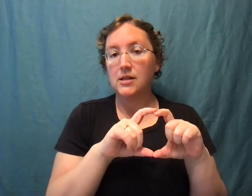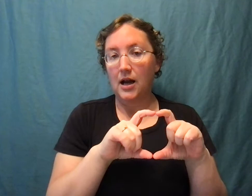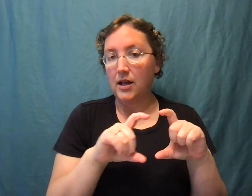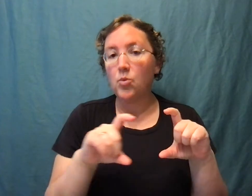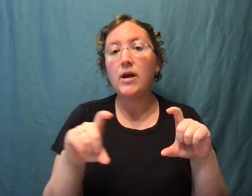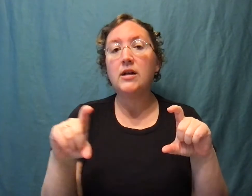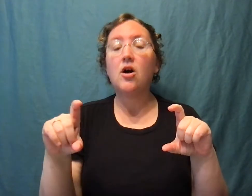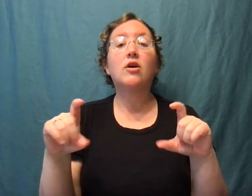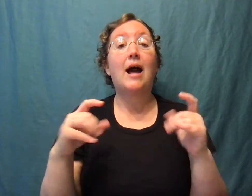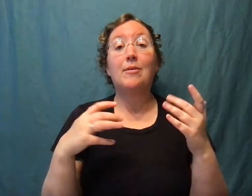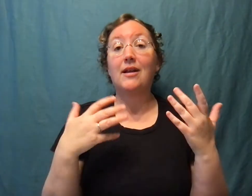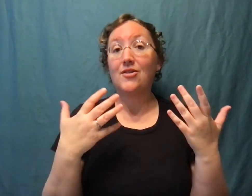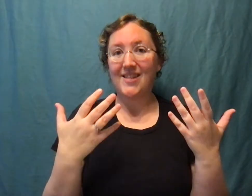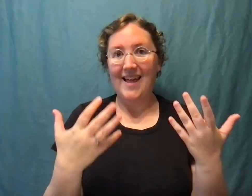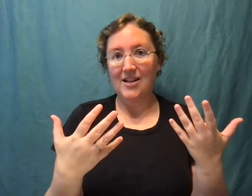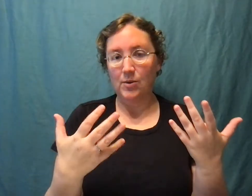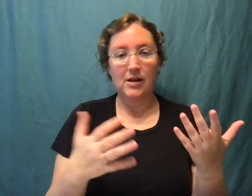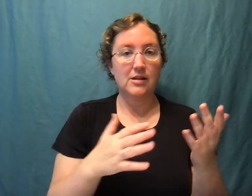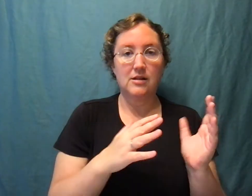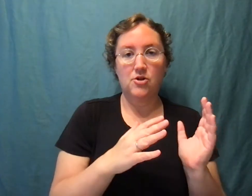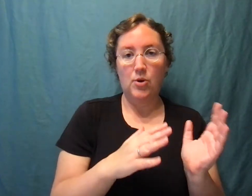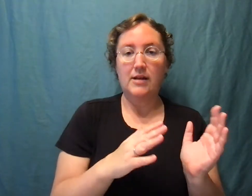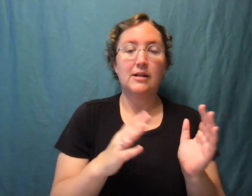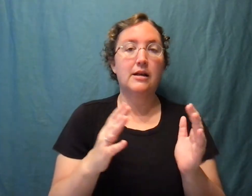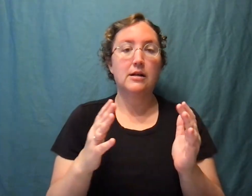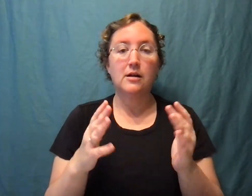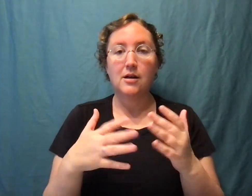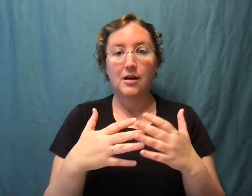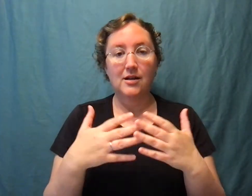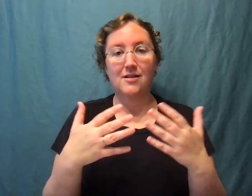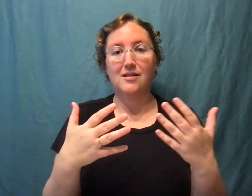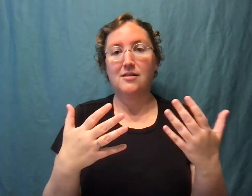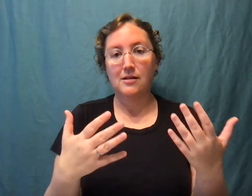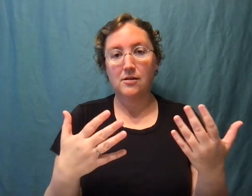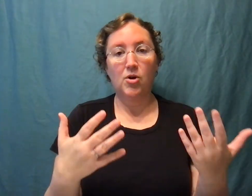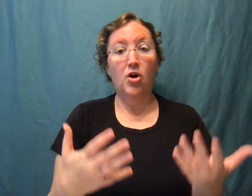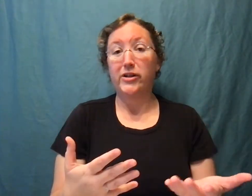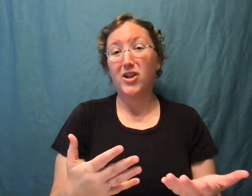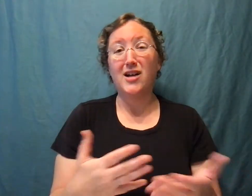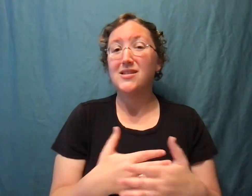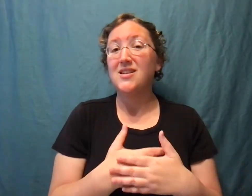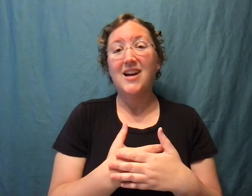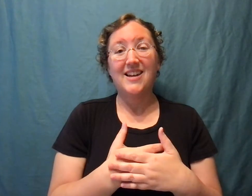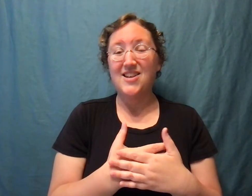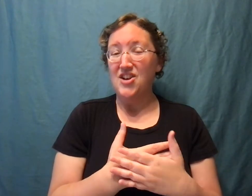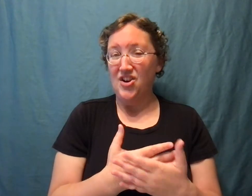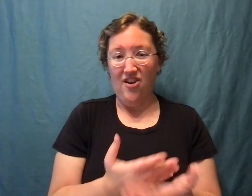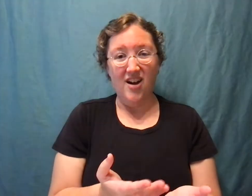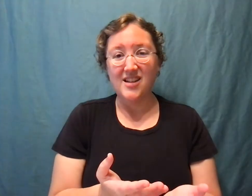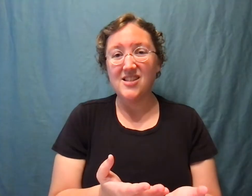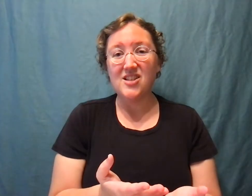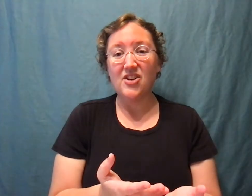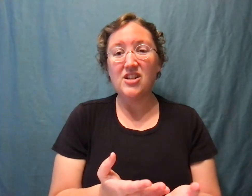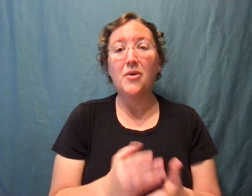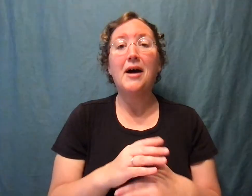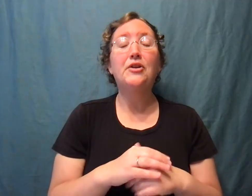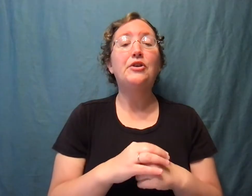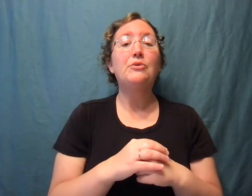signing written in all capital letters. That's what it is. It's translated into this system called gloss. Again, not necessary to know how to use